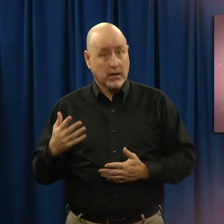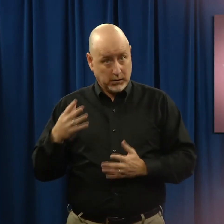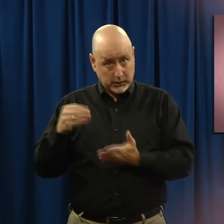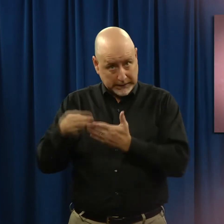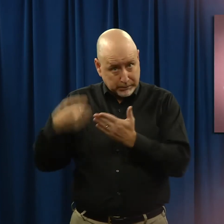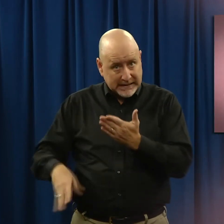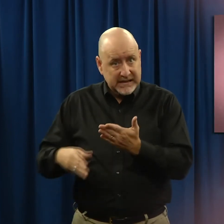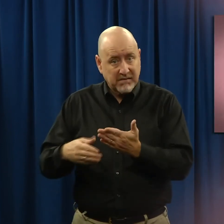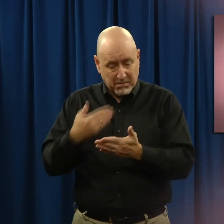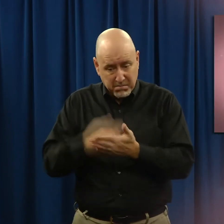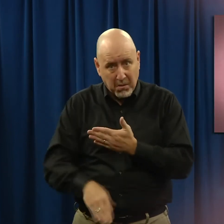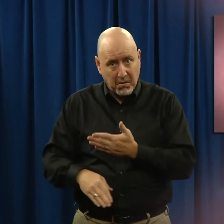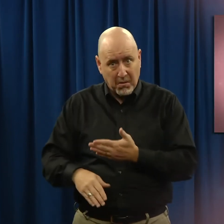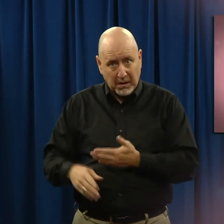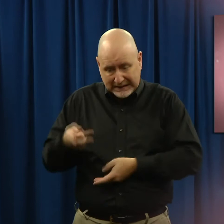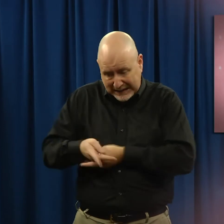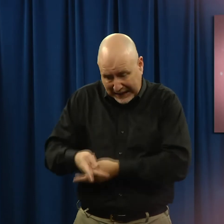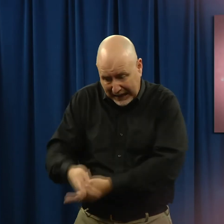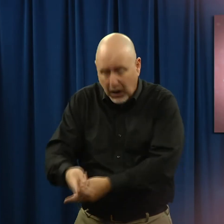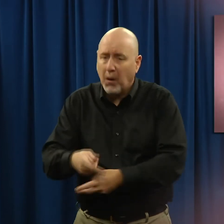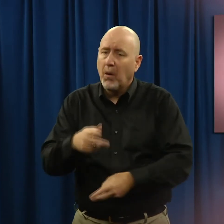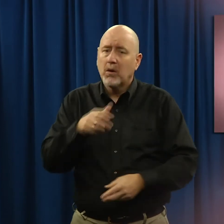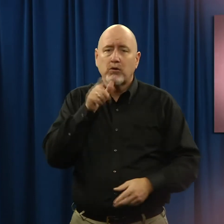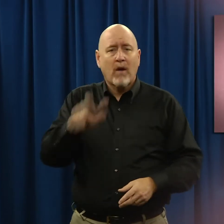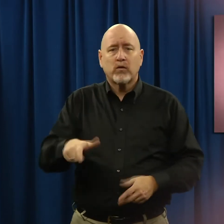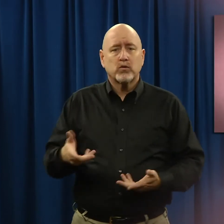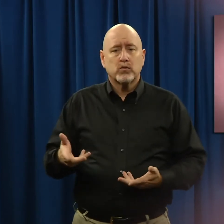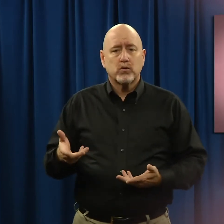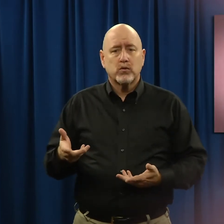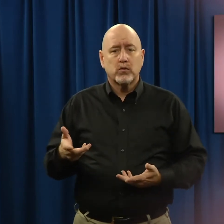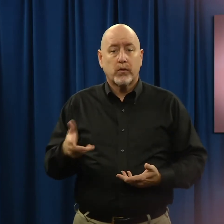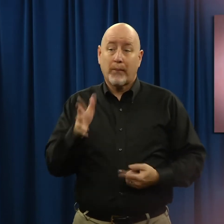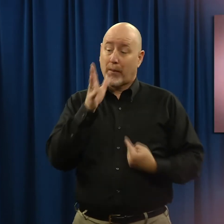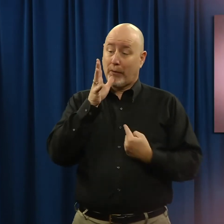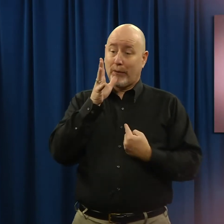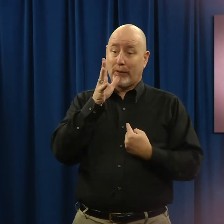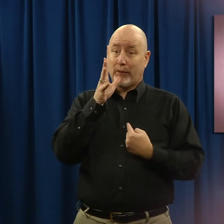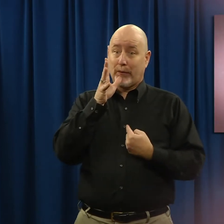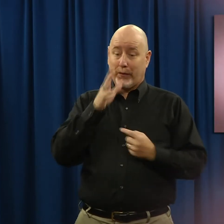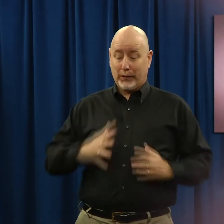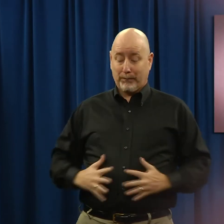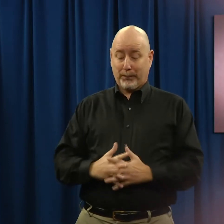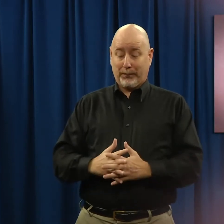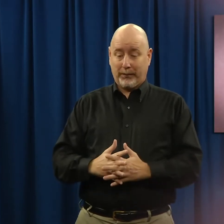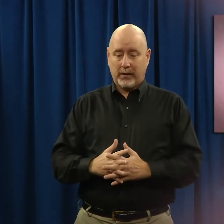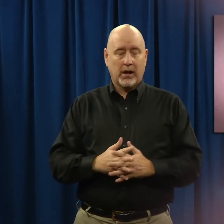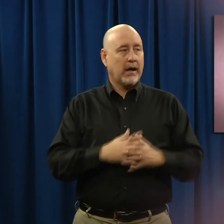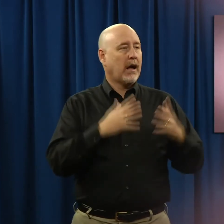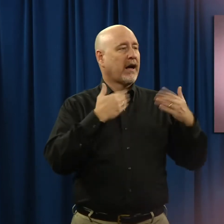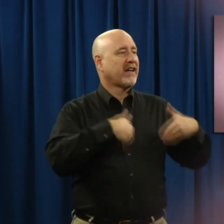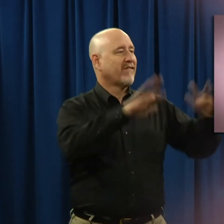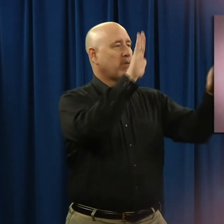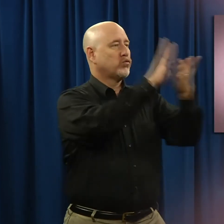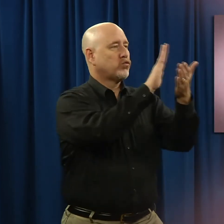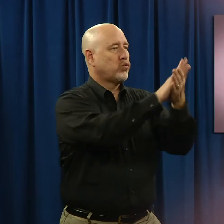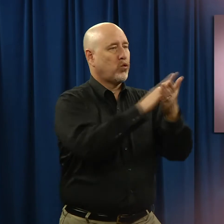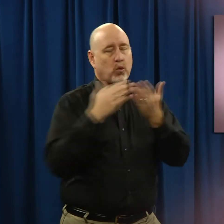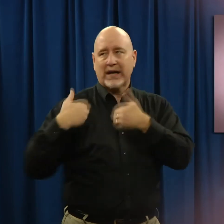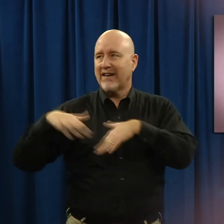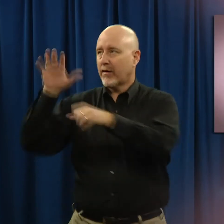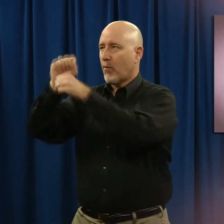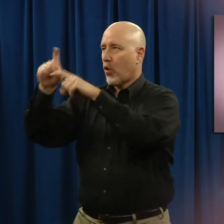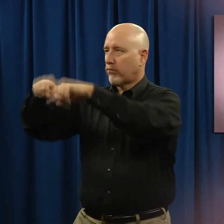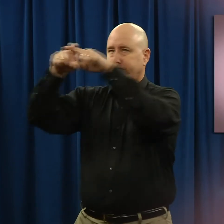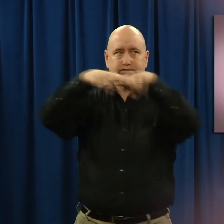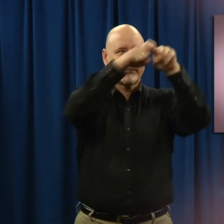burden of providing for a child's needs. The expectant mother would not have to sacrifice her educational and vocational